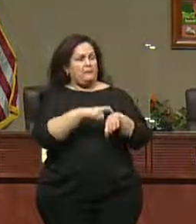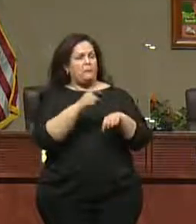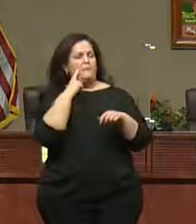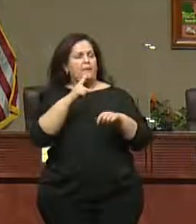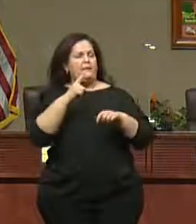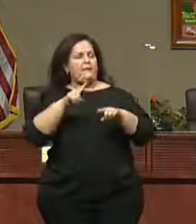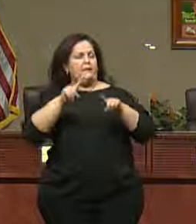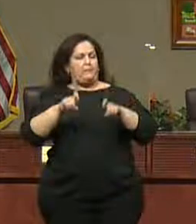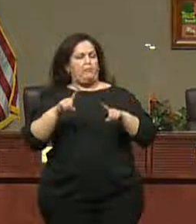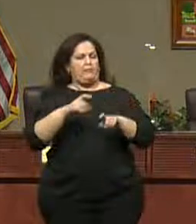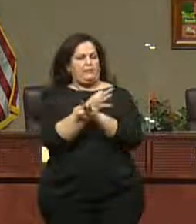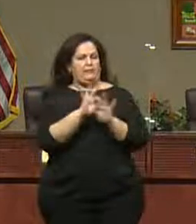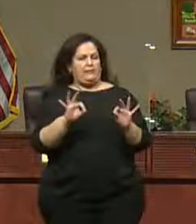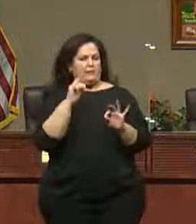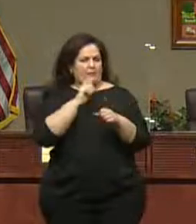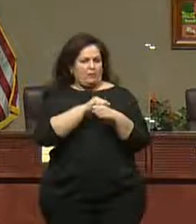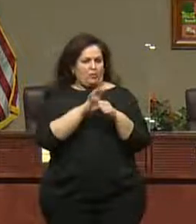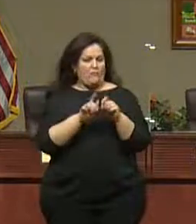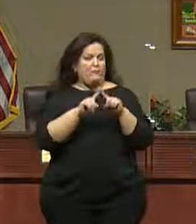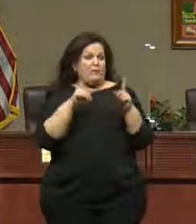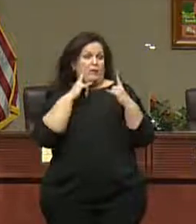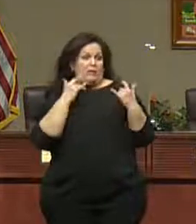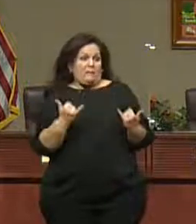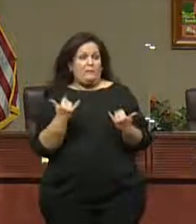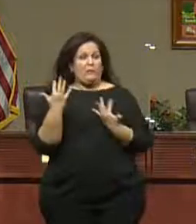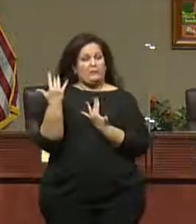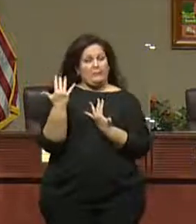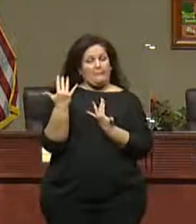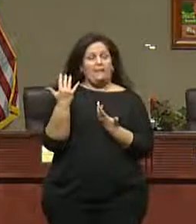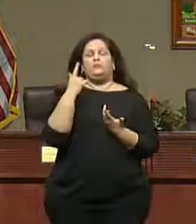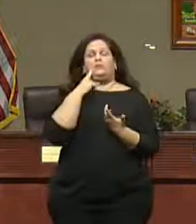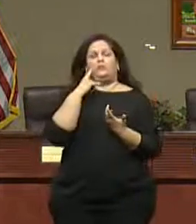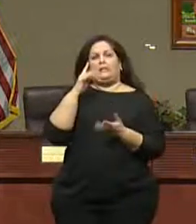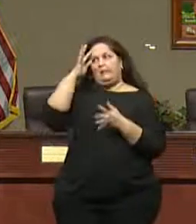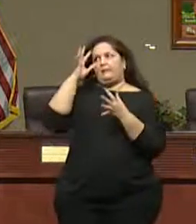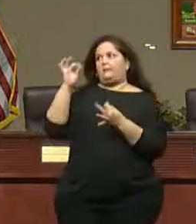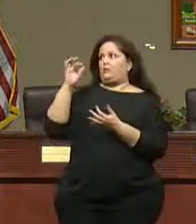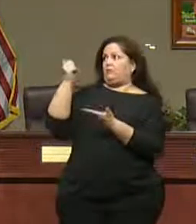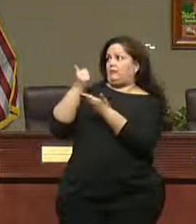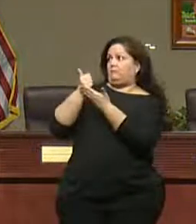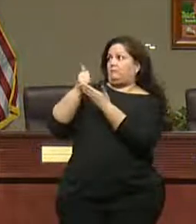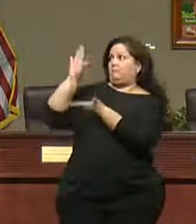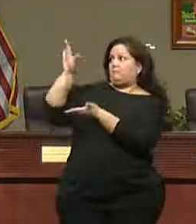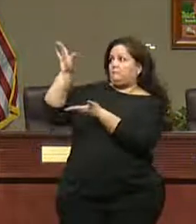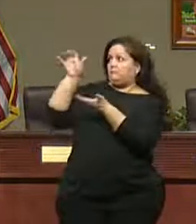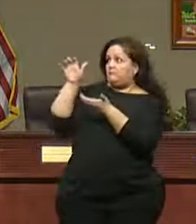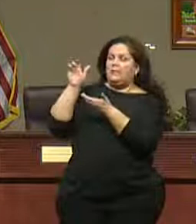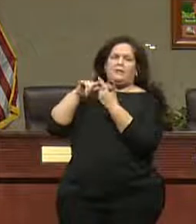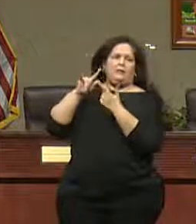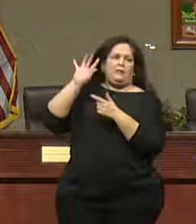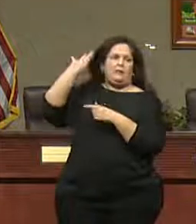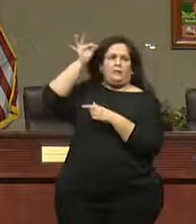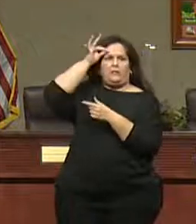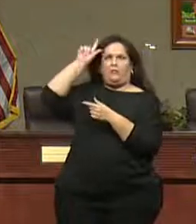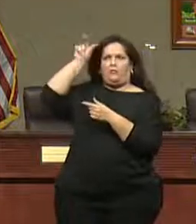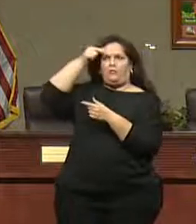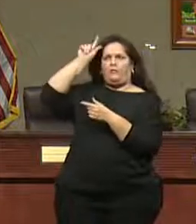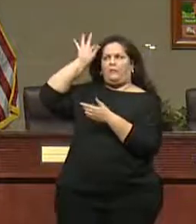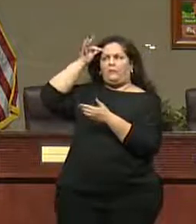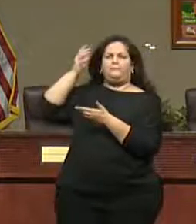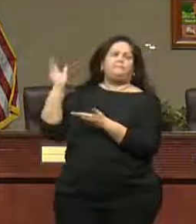pruebas gratuitas de COVID-19, pero en estos momentos esperamos la decisión por asistencia de parte del gobierno federal.